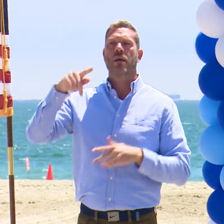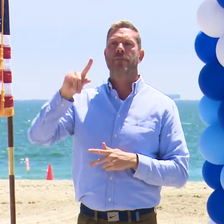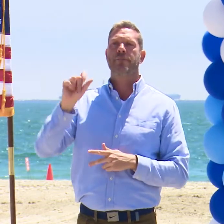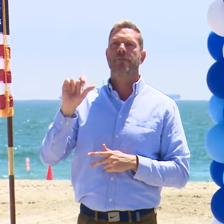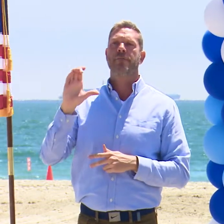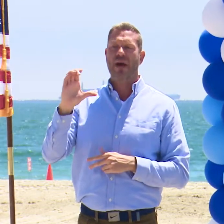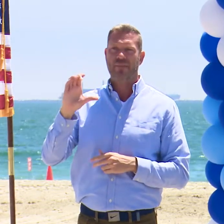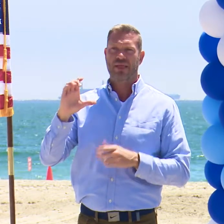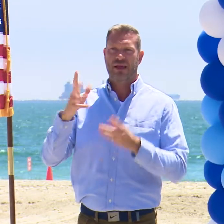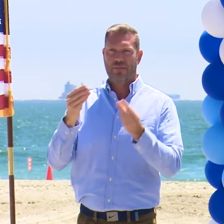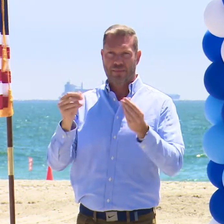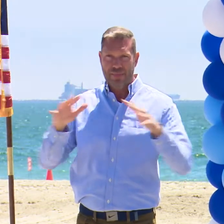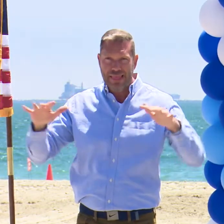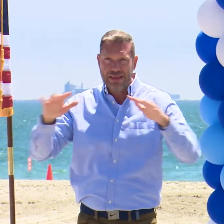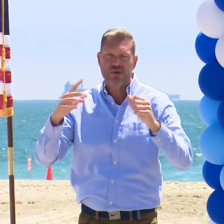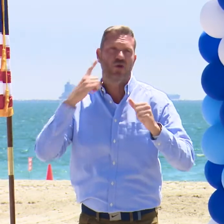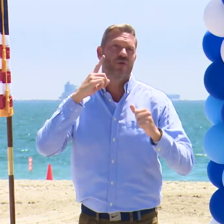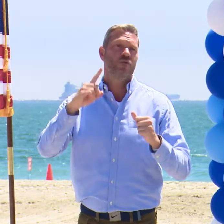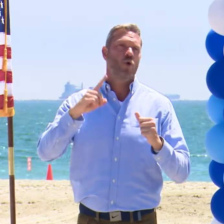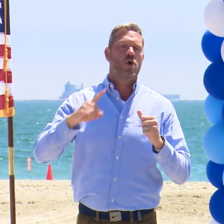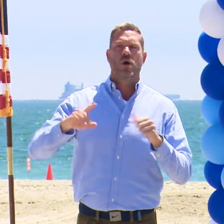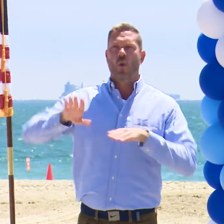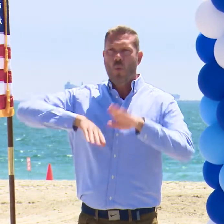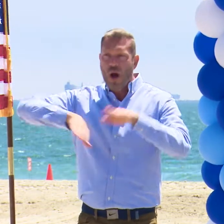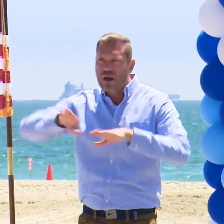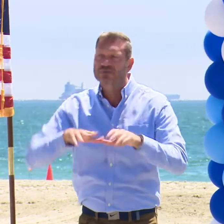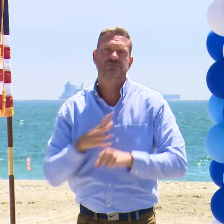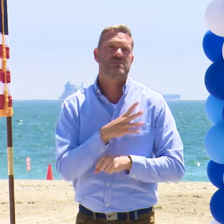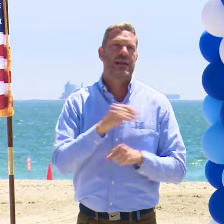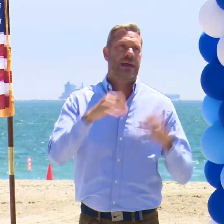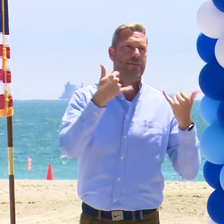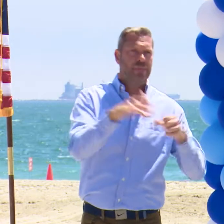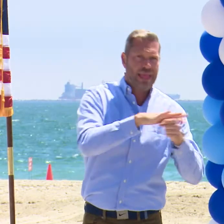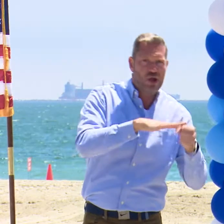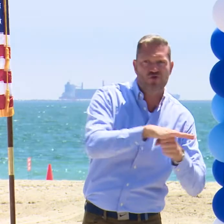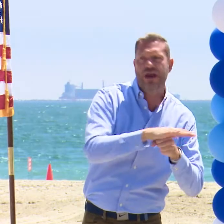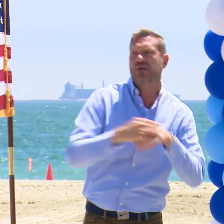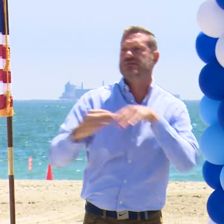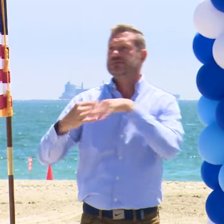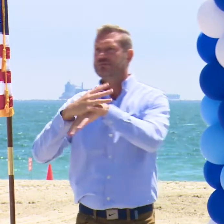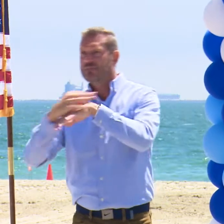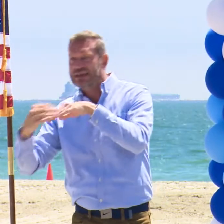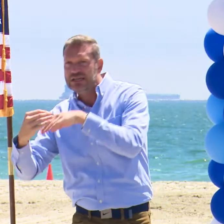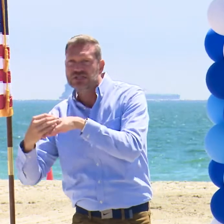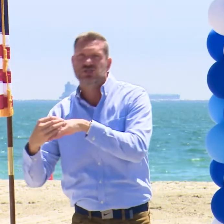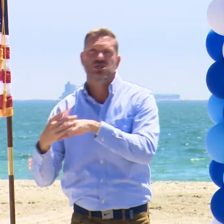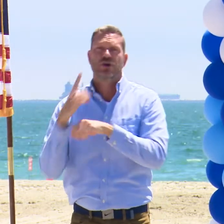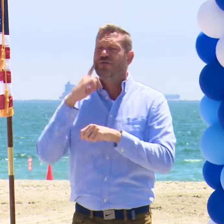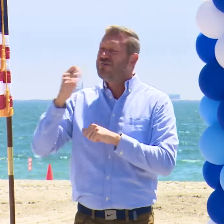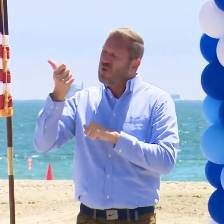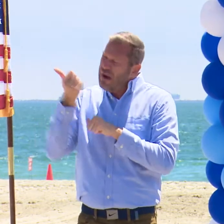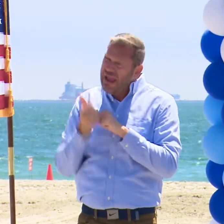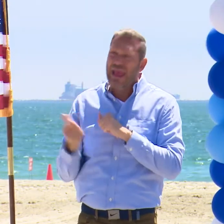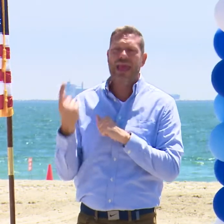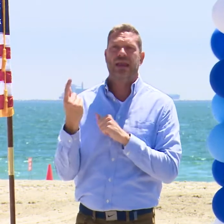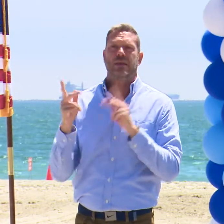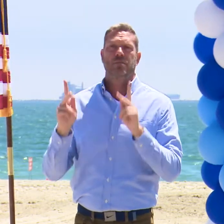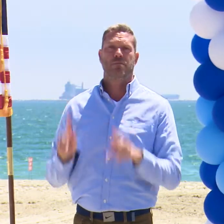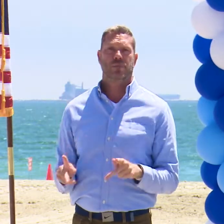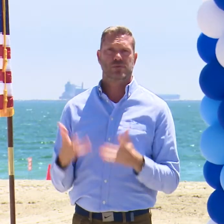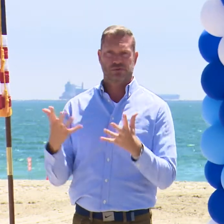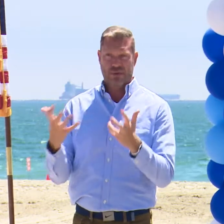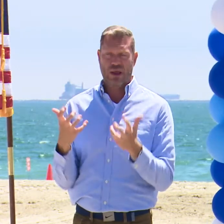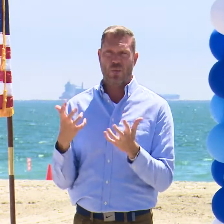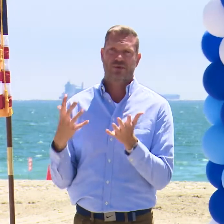to playgrounds, from public buildings to beaches fully accessible for anyone who wants to use them, regardless of